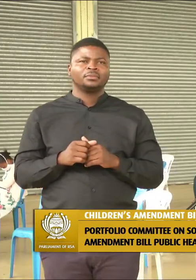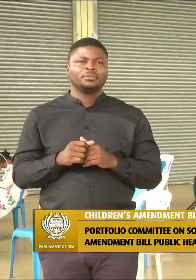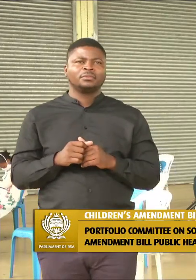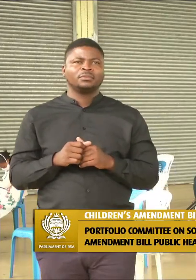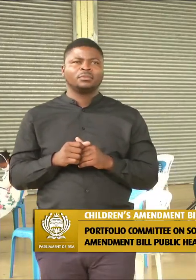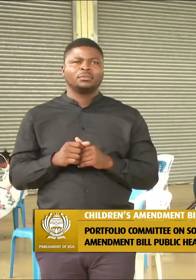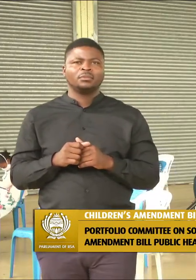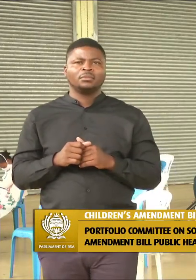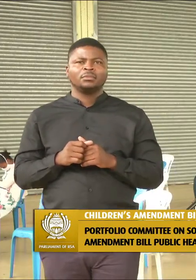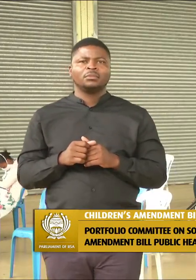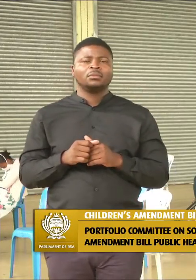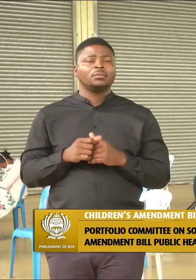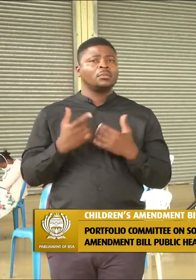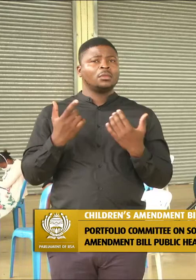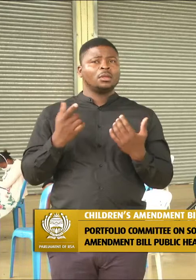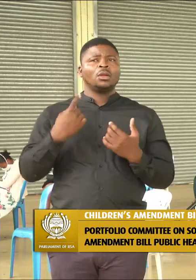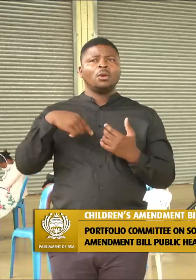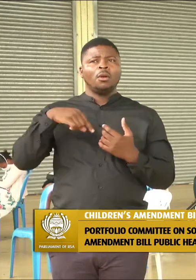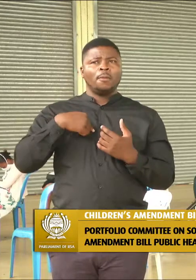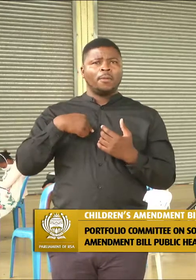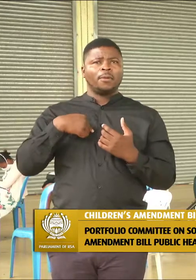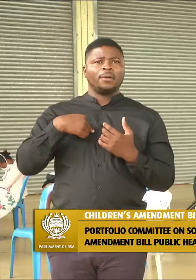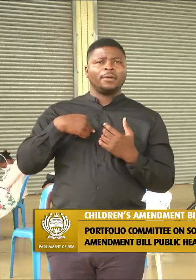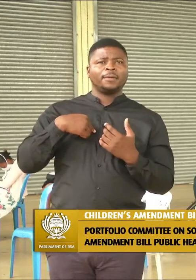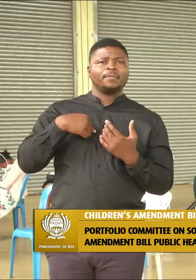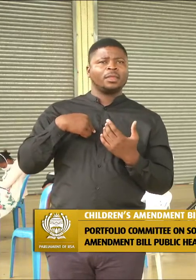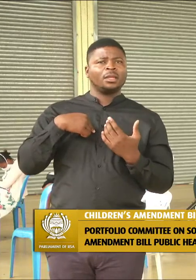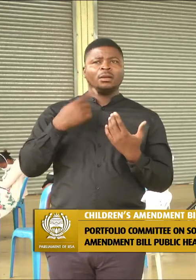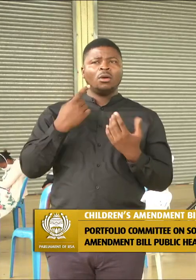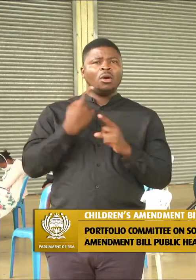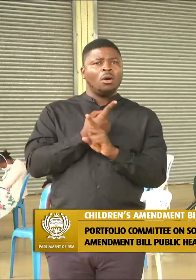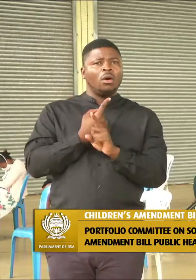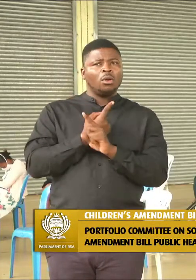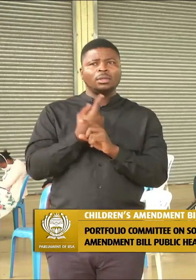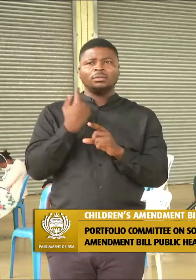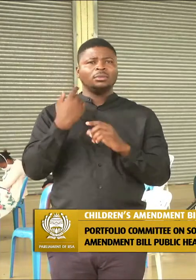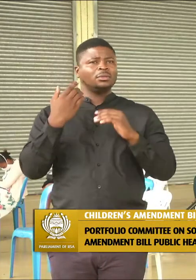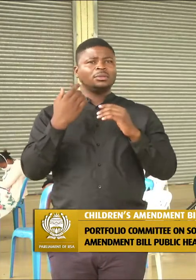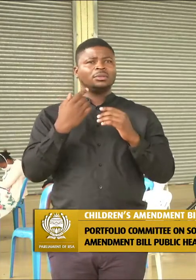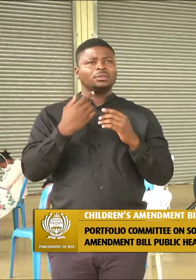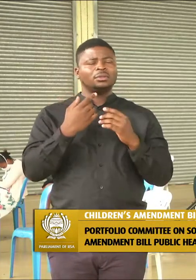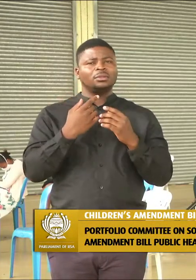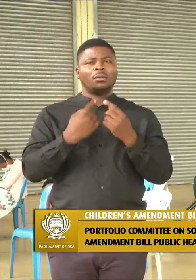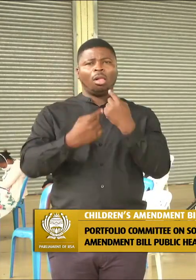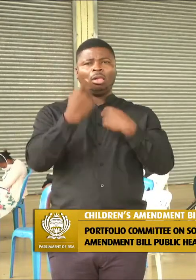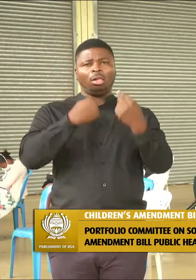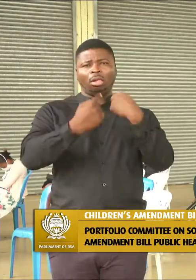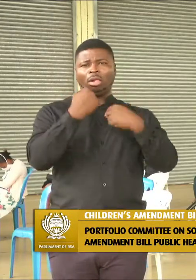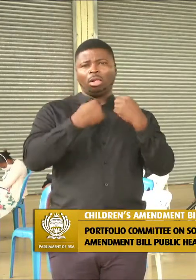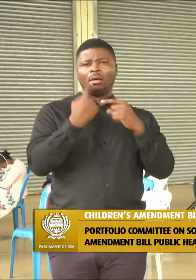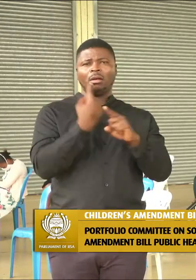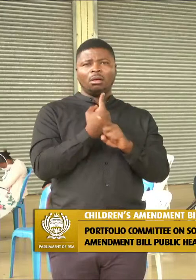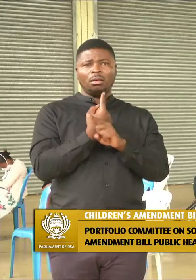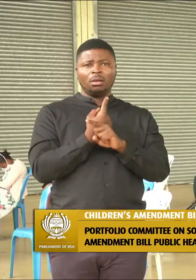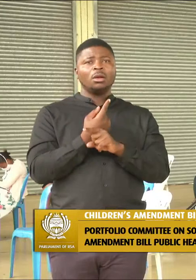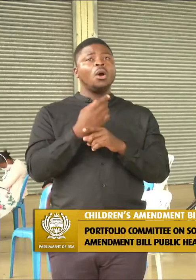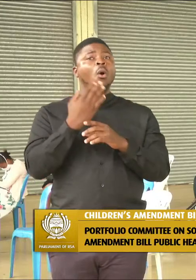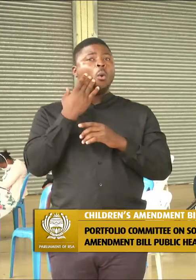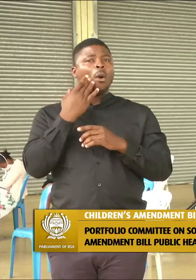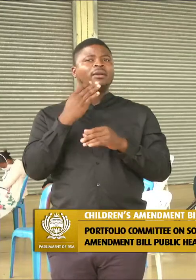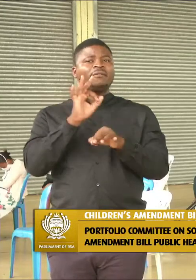cycle Sizithola ke sikulomjikelezo ke obuhlungu where we want fathers to step